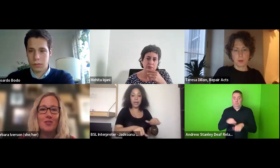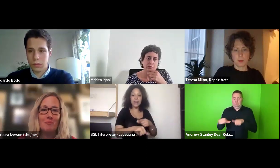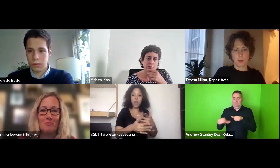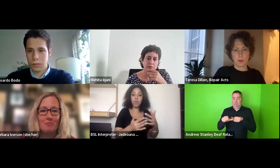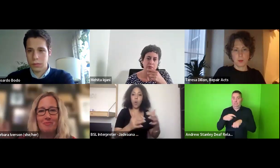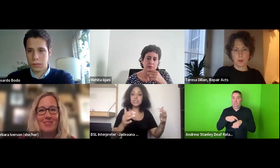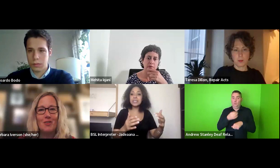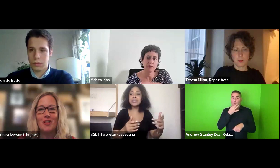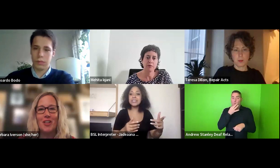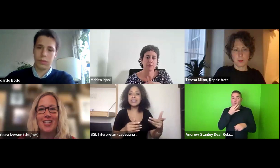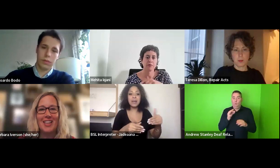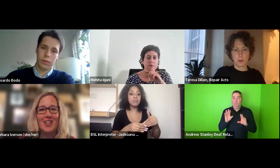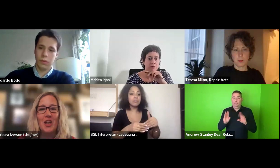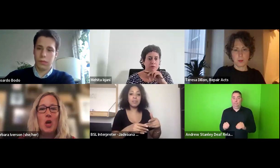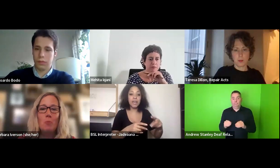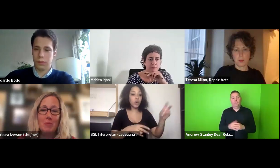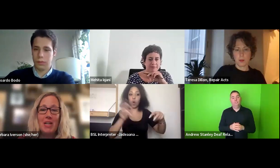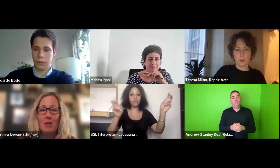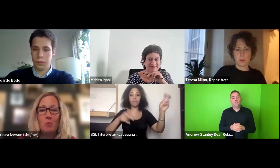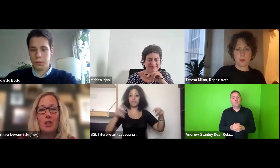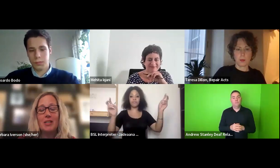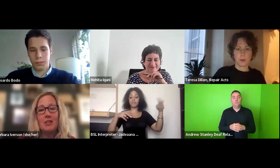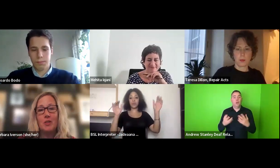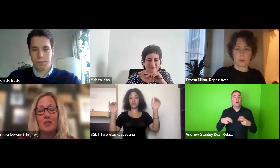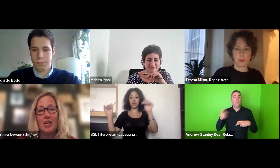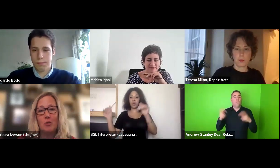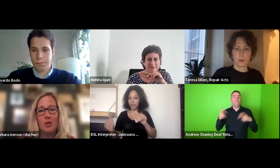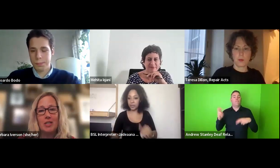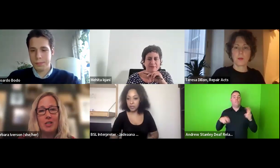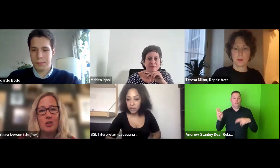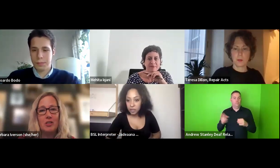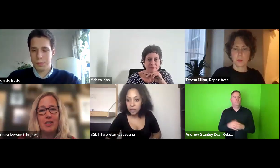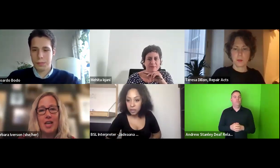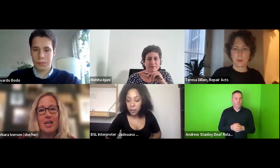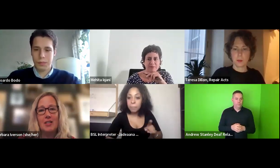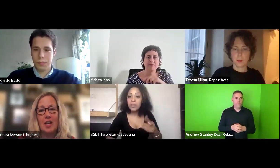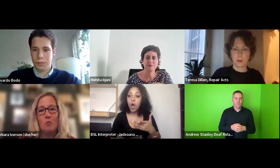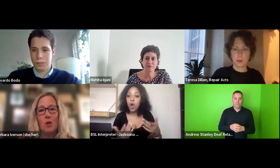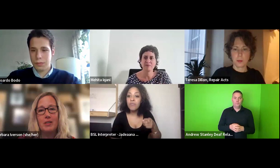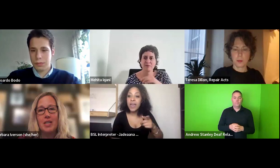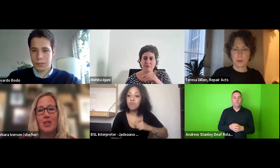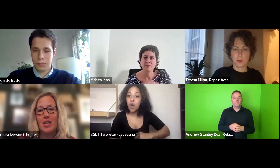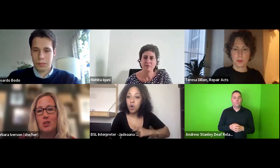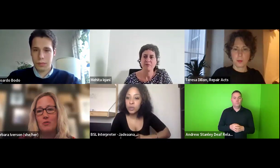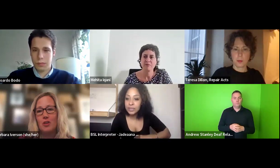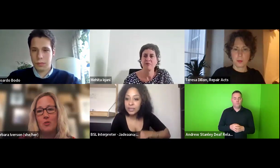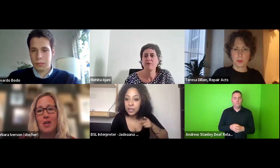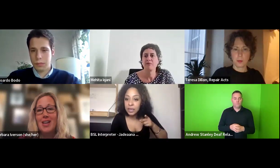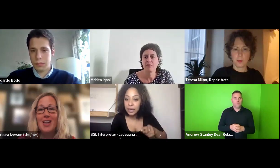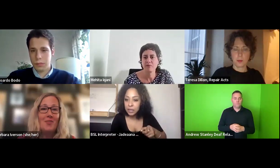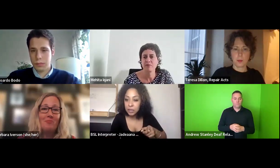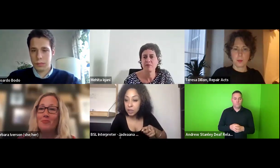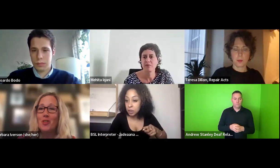or you can look at it later, but many of them work in civil society organizations. And I want to give each of